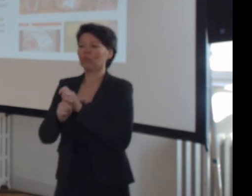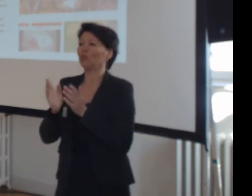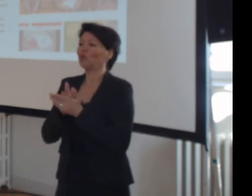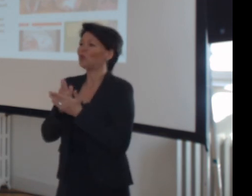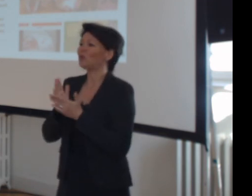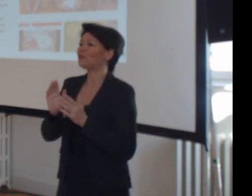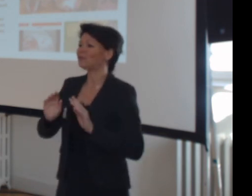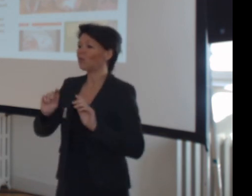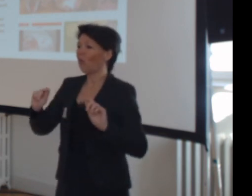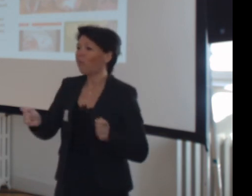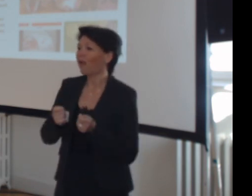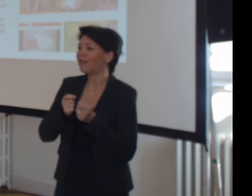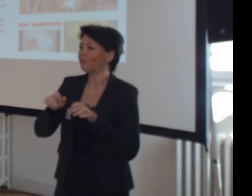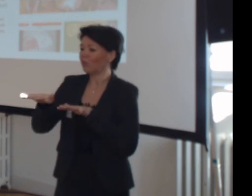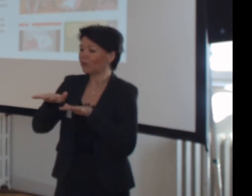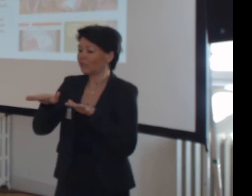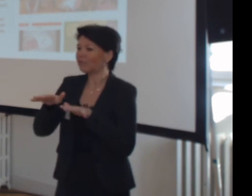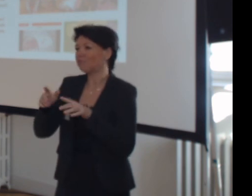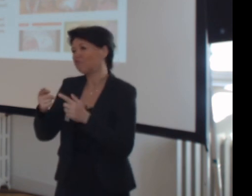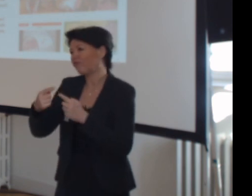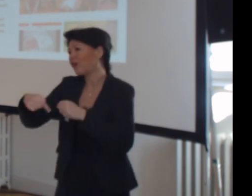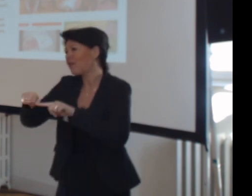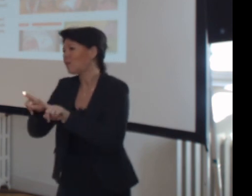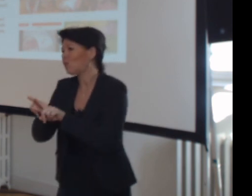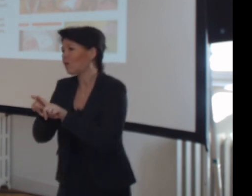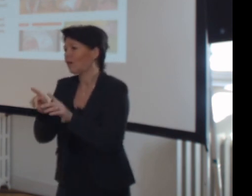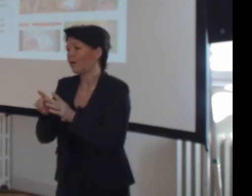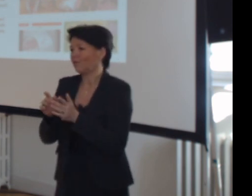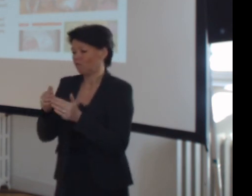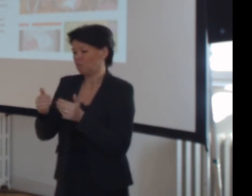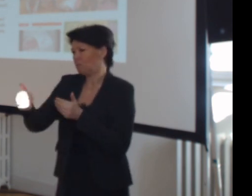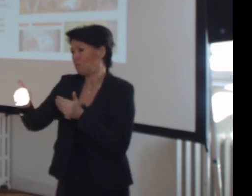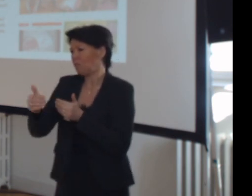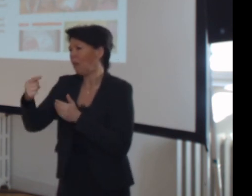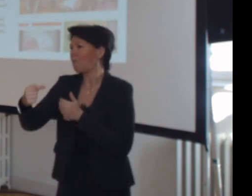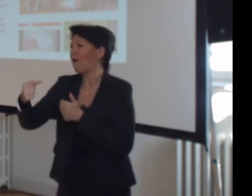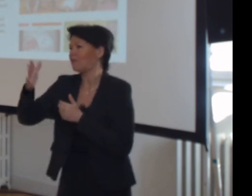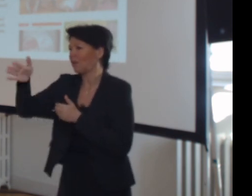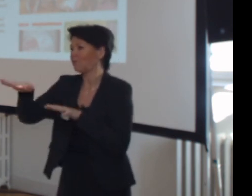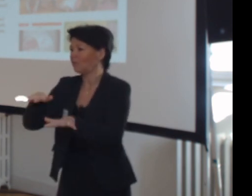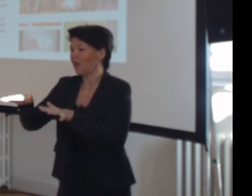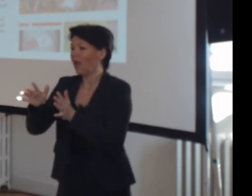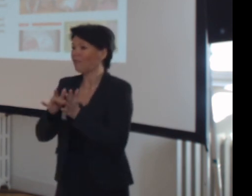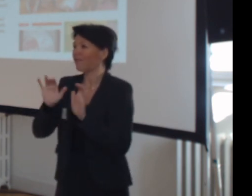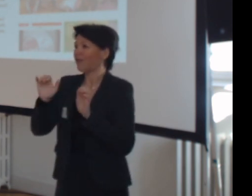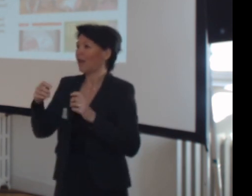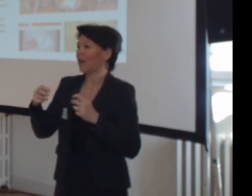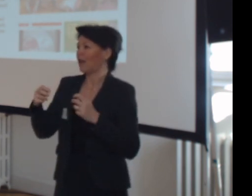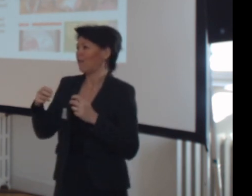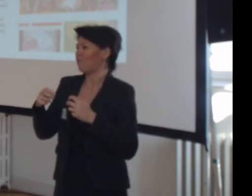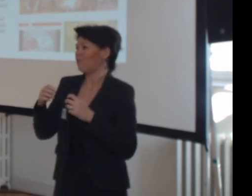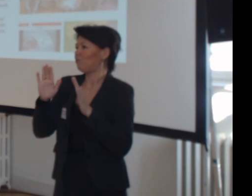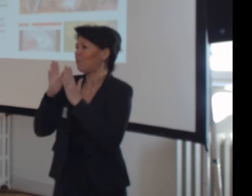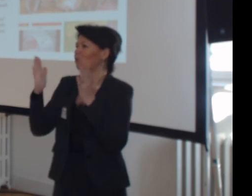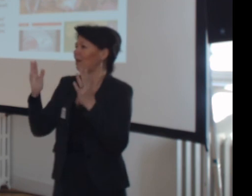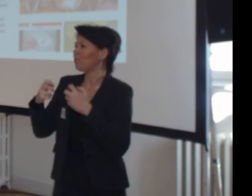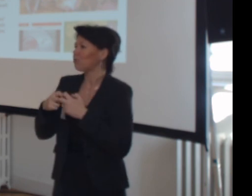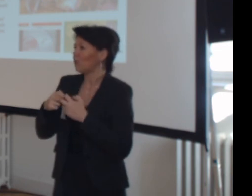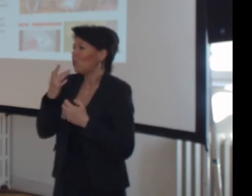training meeting within a couple of months, because we feel that many libraries are interested in this way of working. Once again, it's